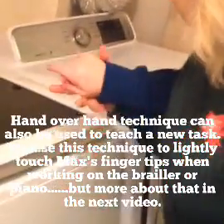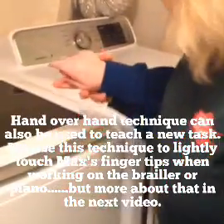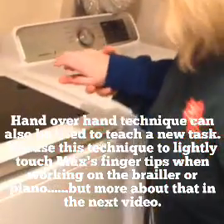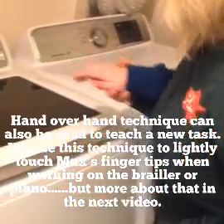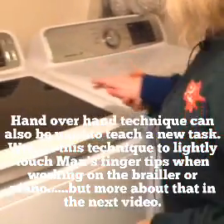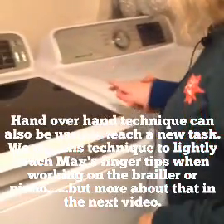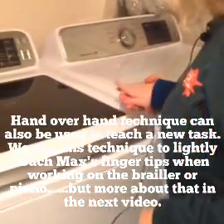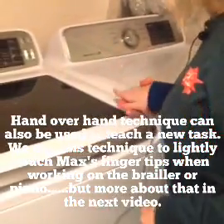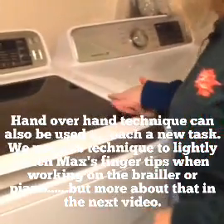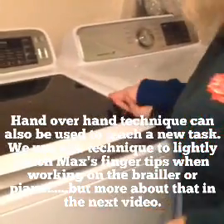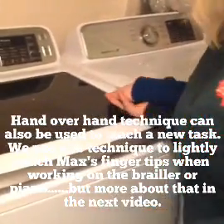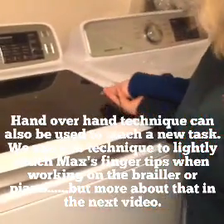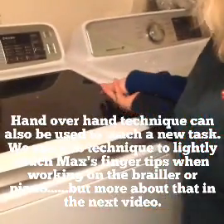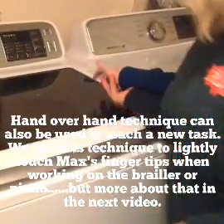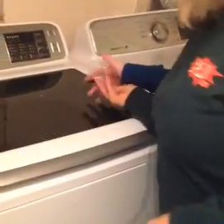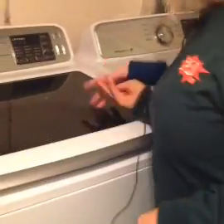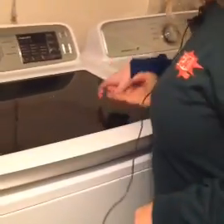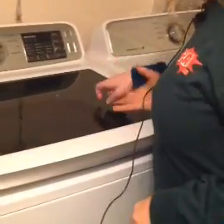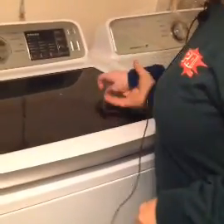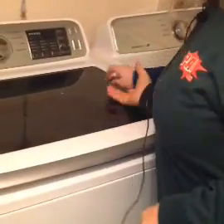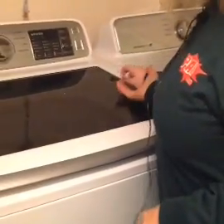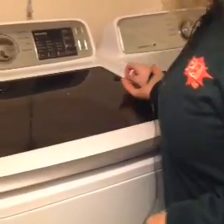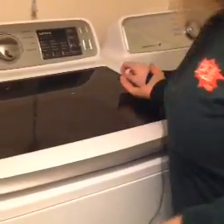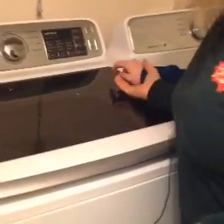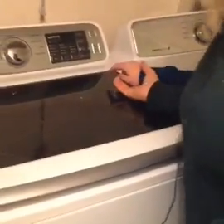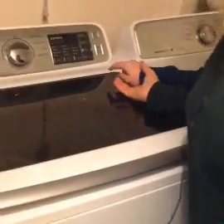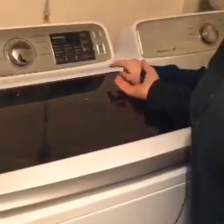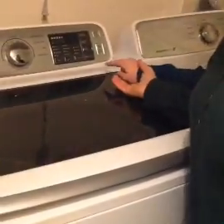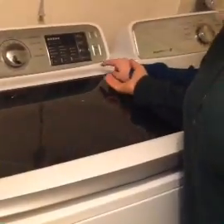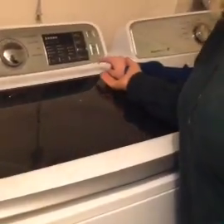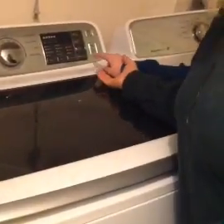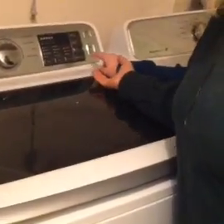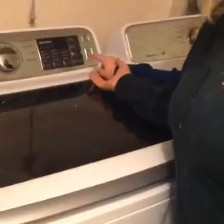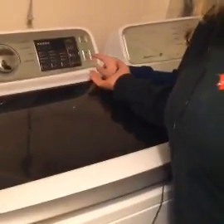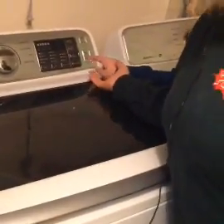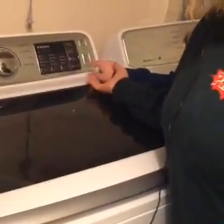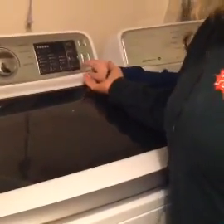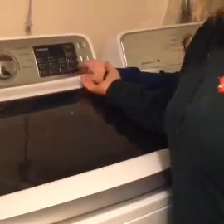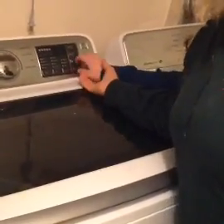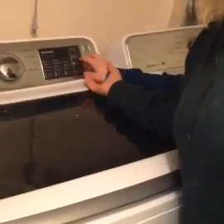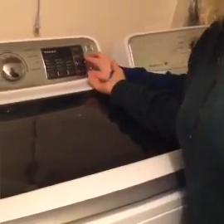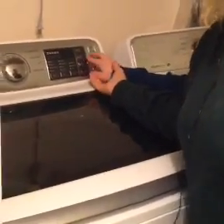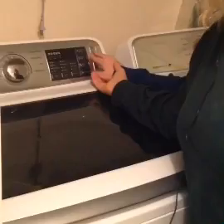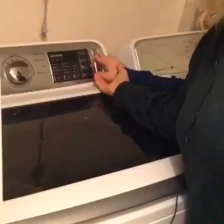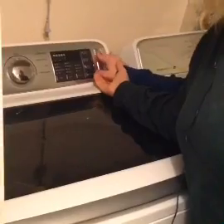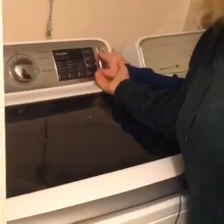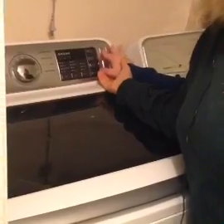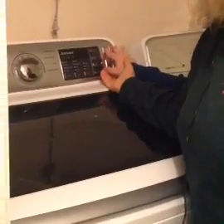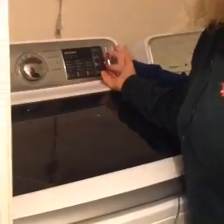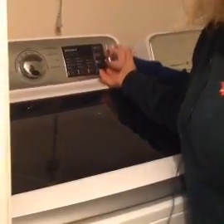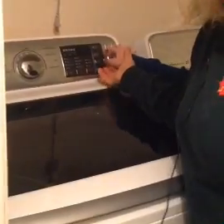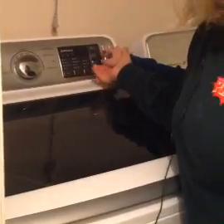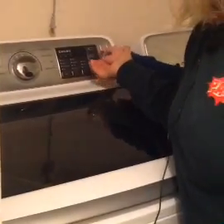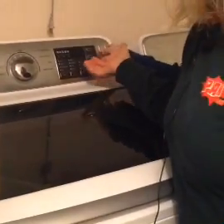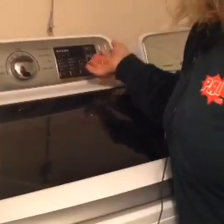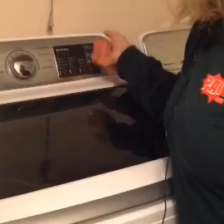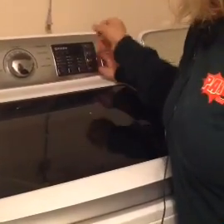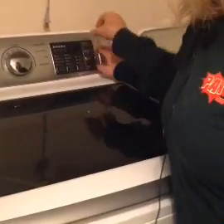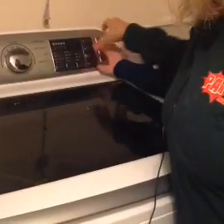you go. So I'm kind of coaxing his hands up, and you see he has his finger up. He's feeling for the power. Now,